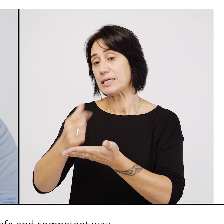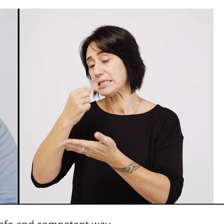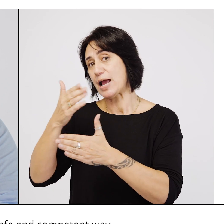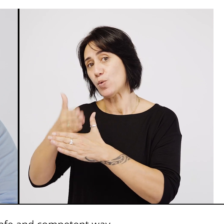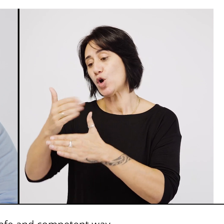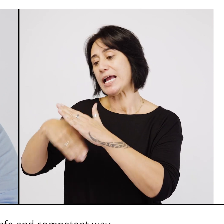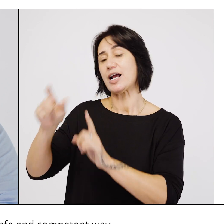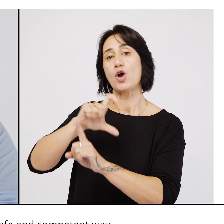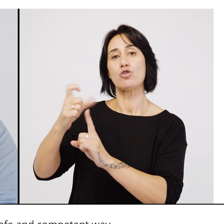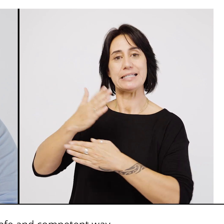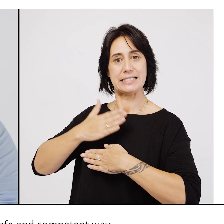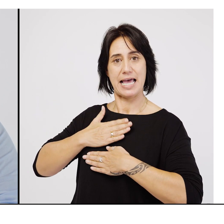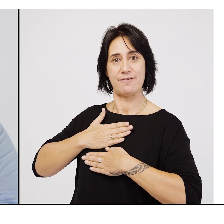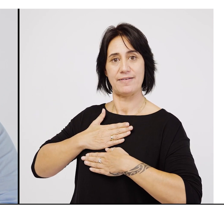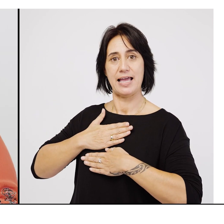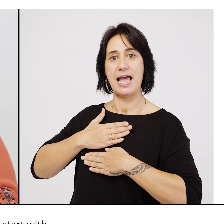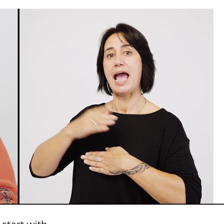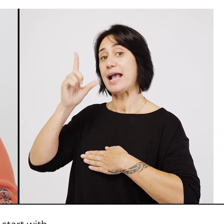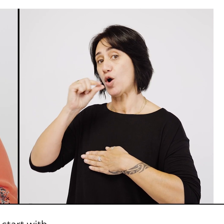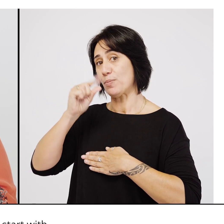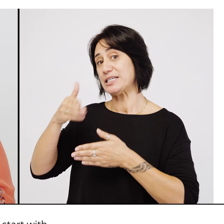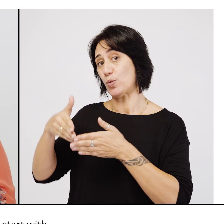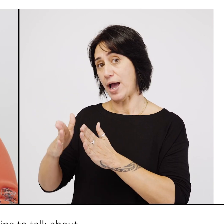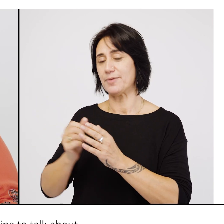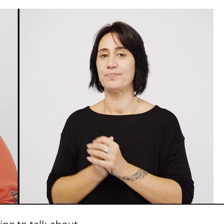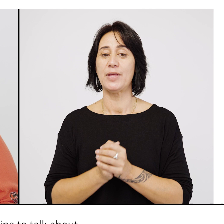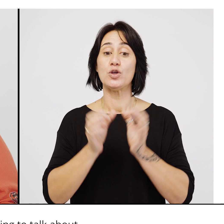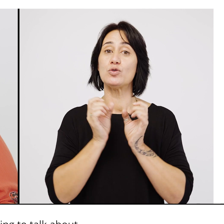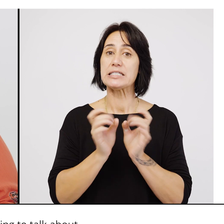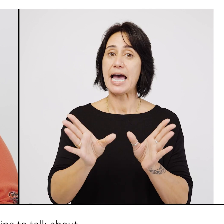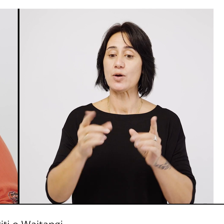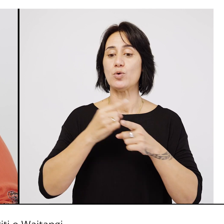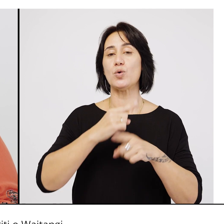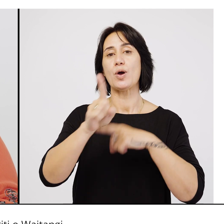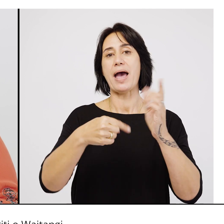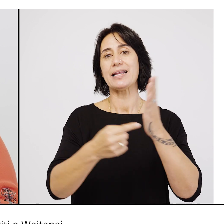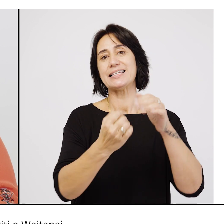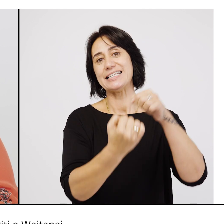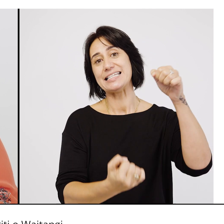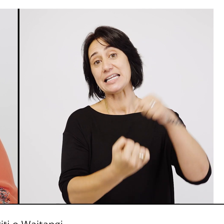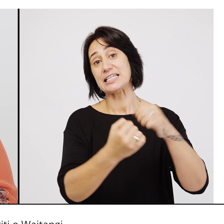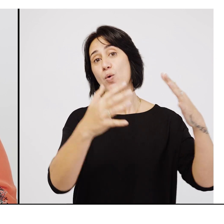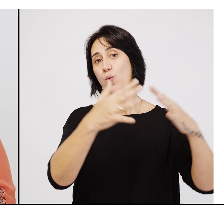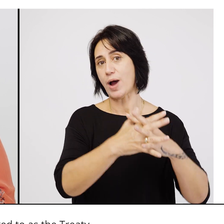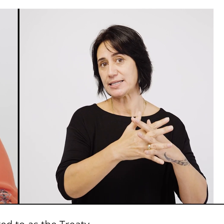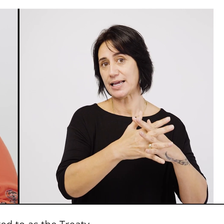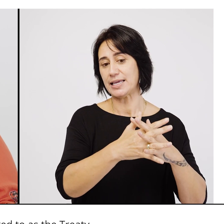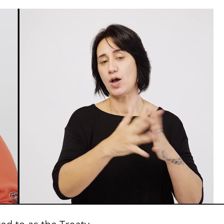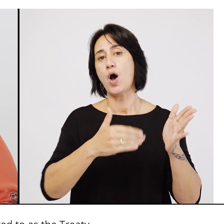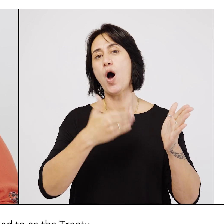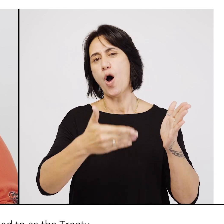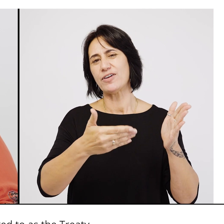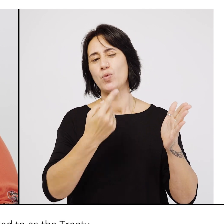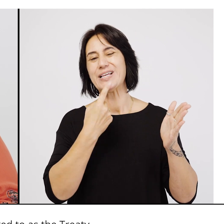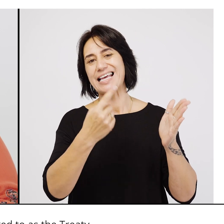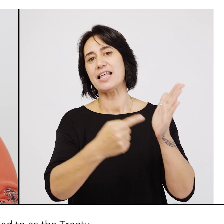culturally safe and competent way. To start with, we're going to talk about Te Tiriti o Waitangi, often referred